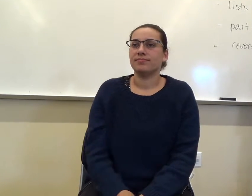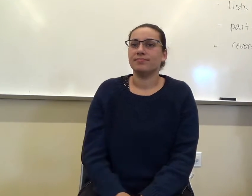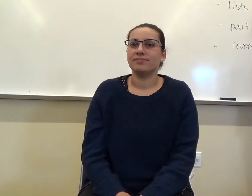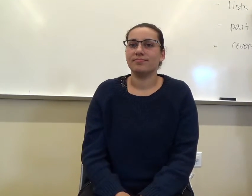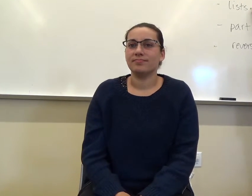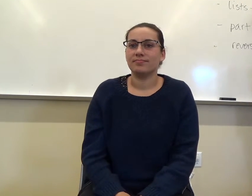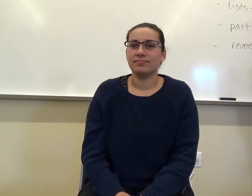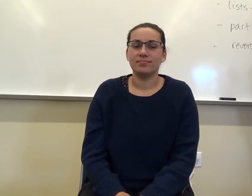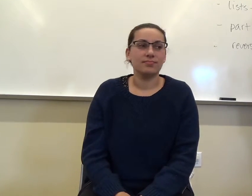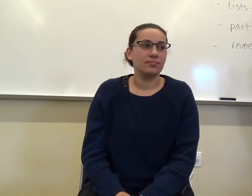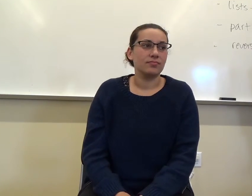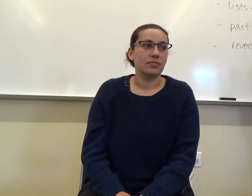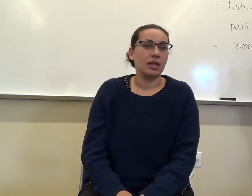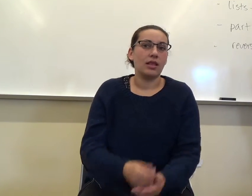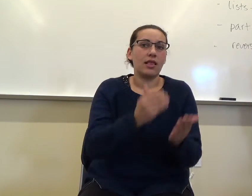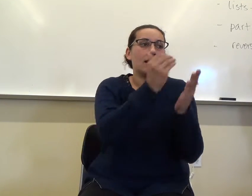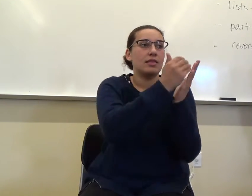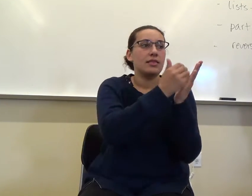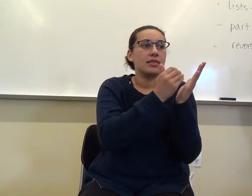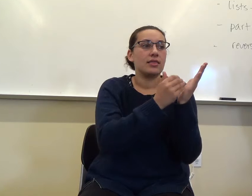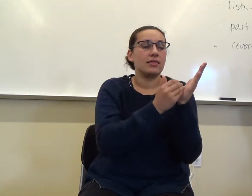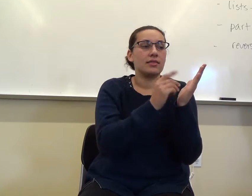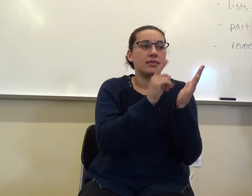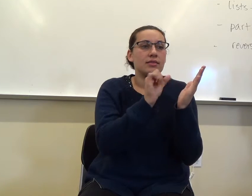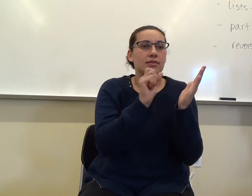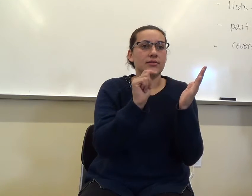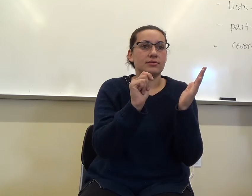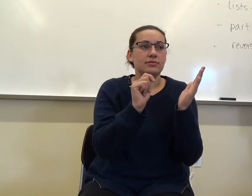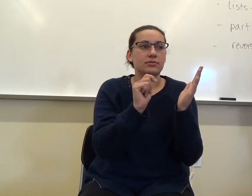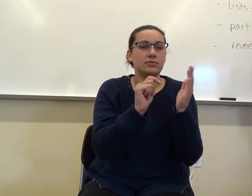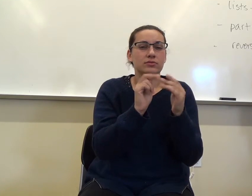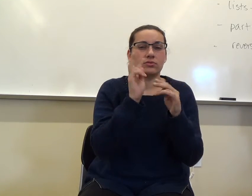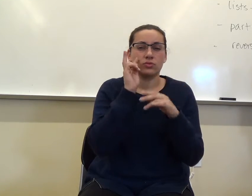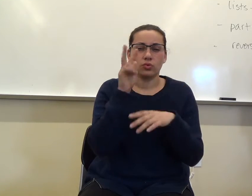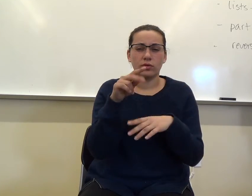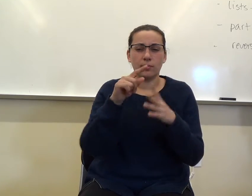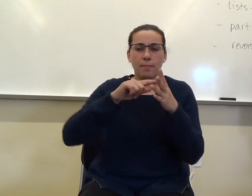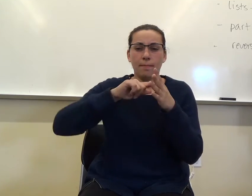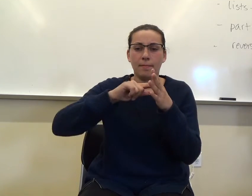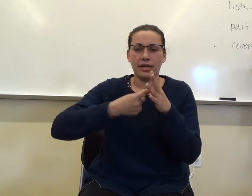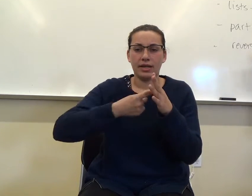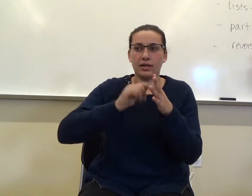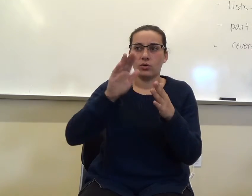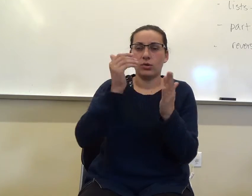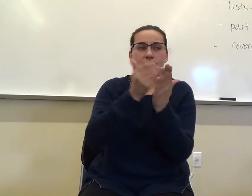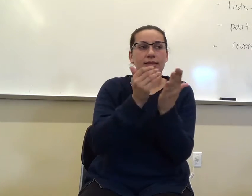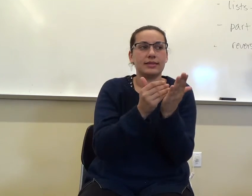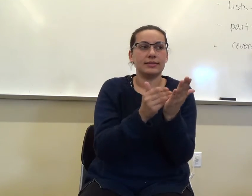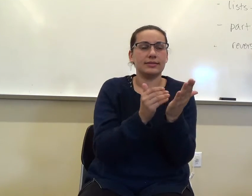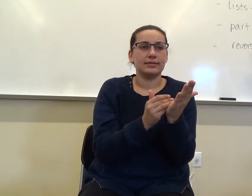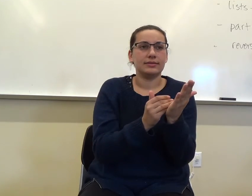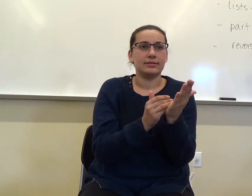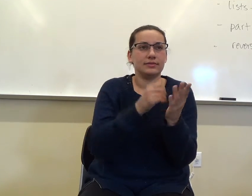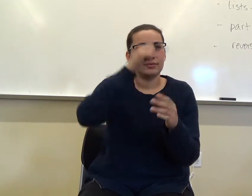And under the list, we're looking for an introduction to a list, and remember, we have the